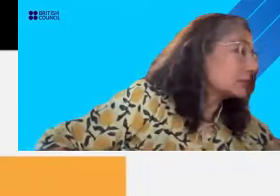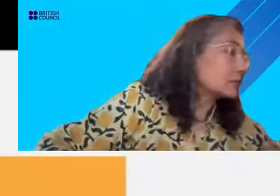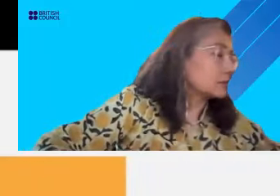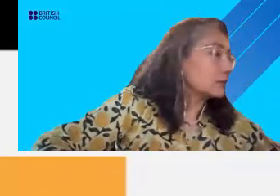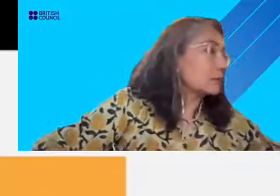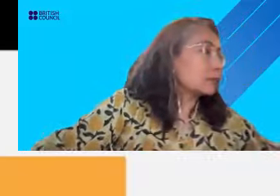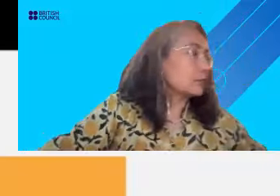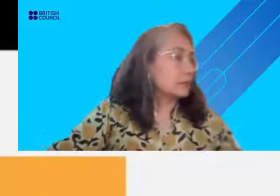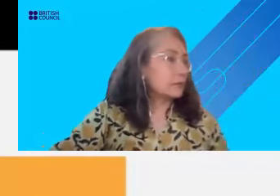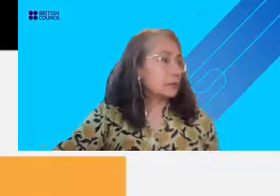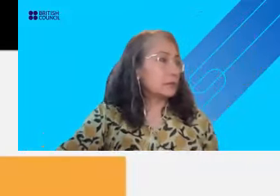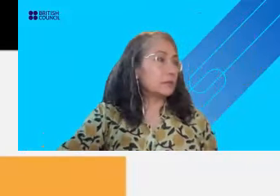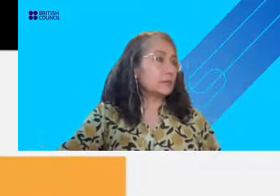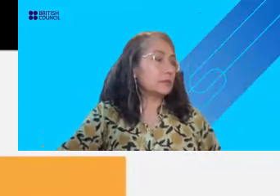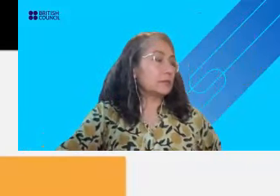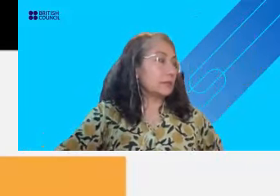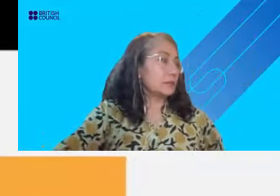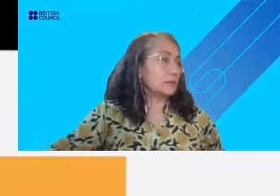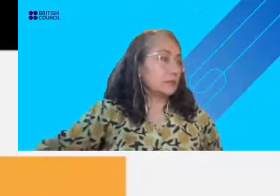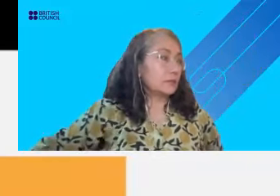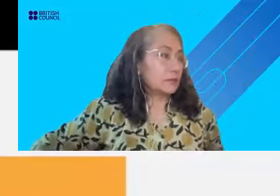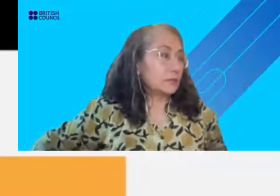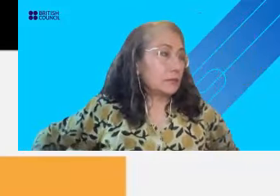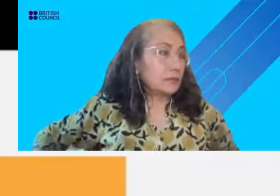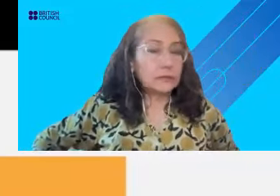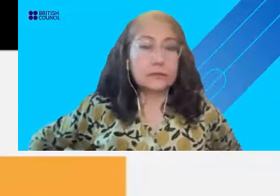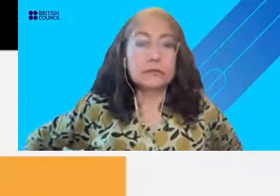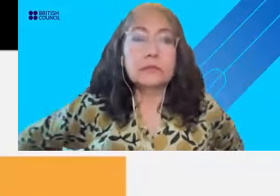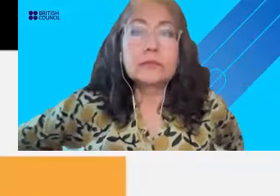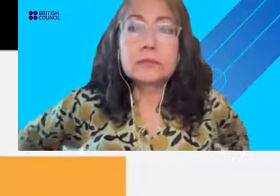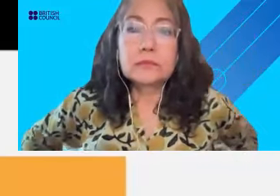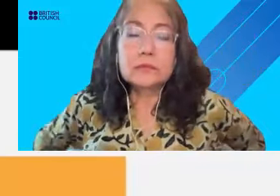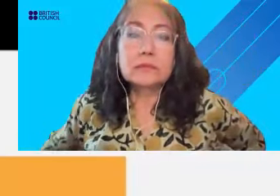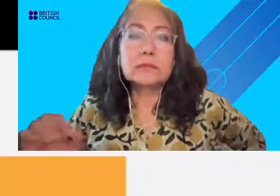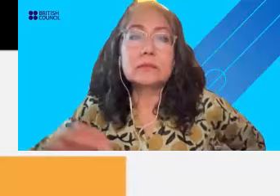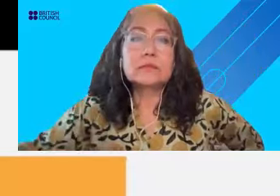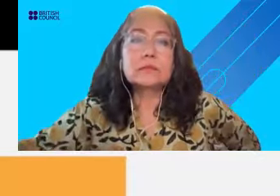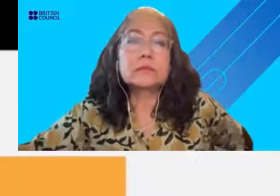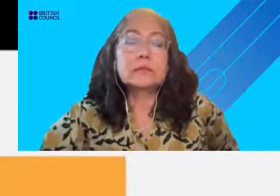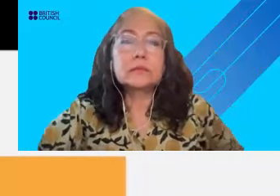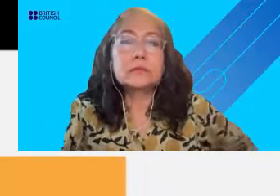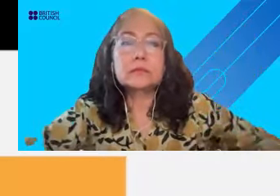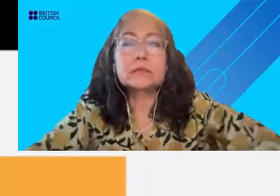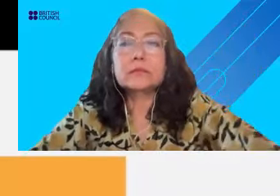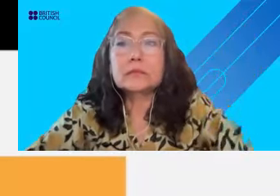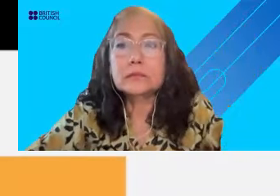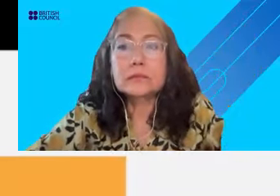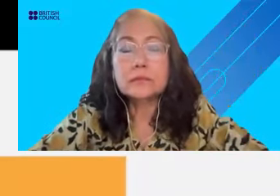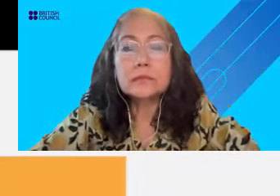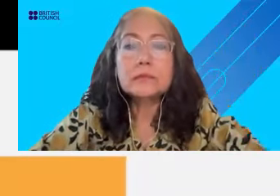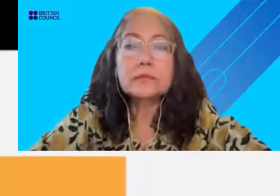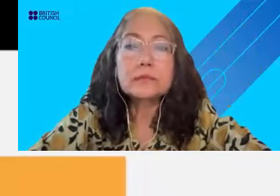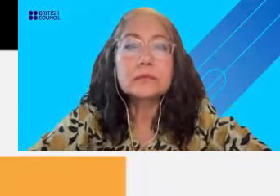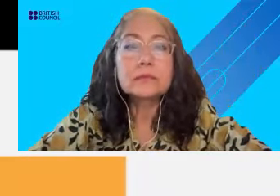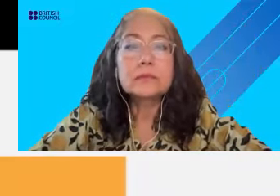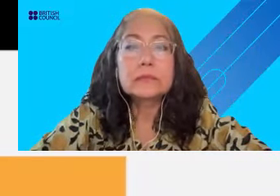exist already. They also say that billions of trees will have to be planted. Also, someone suggested not buying new clothes